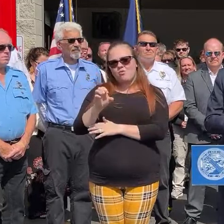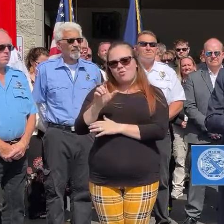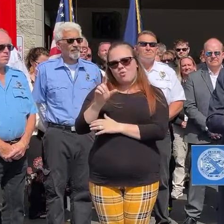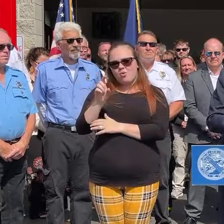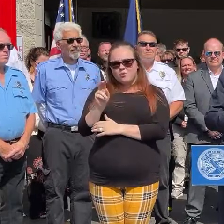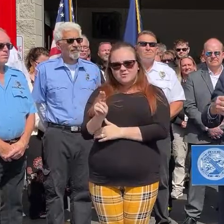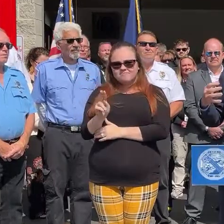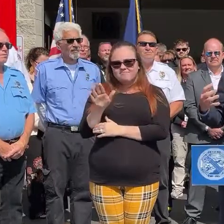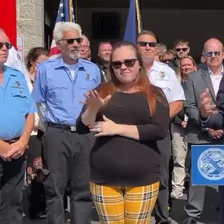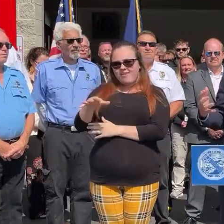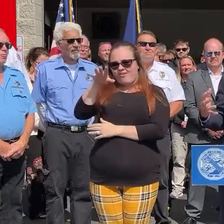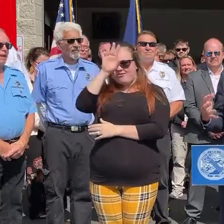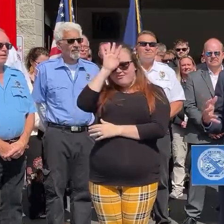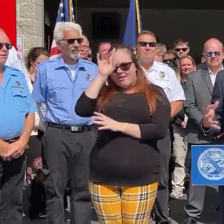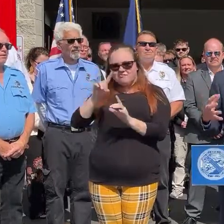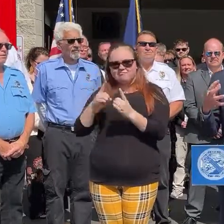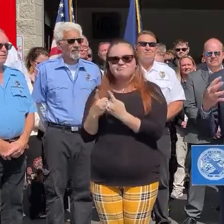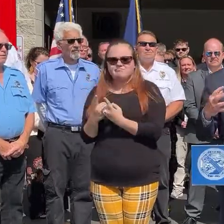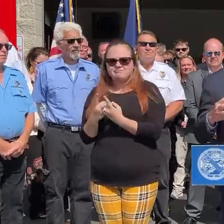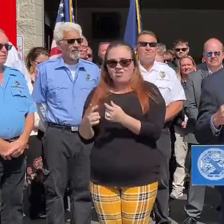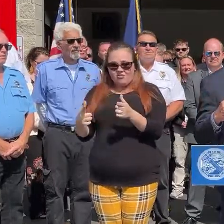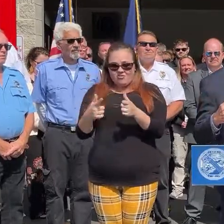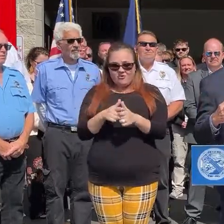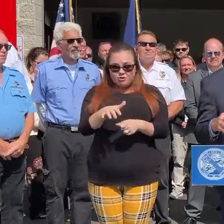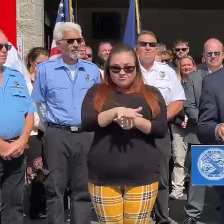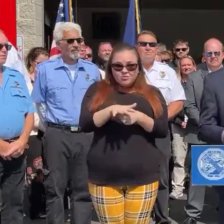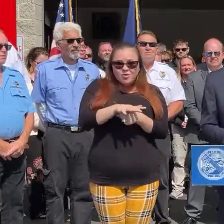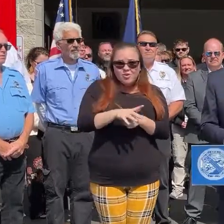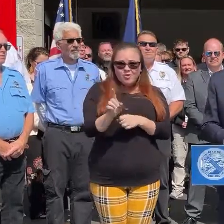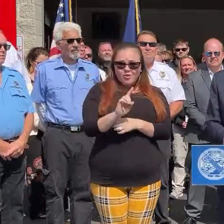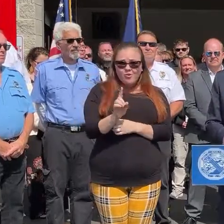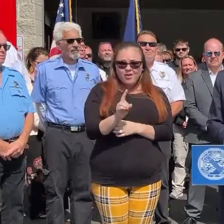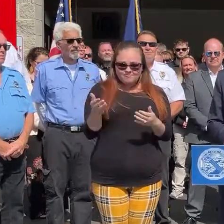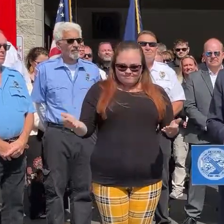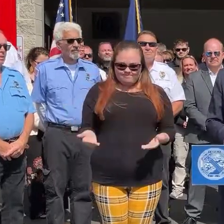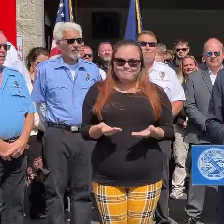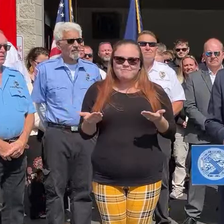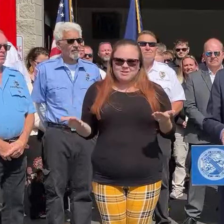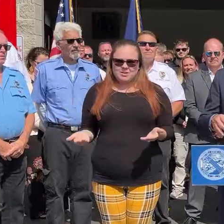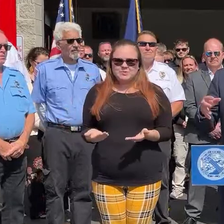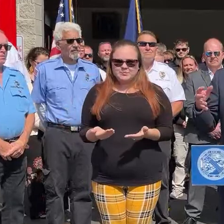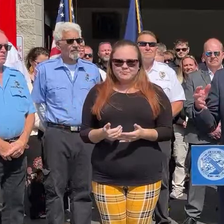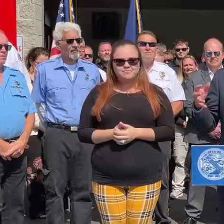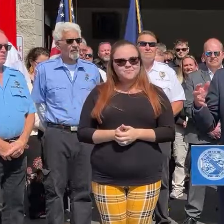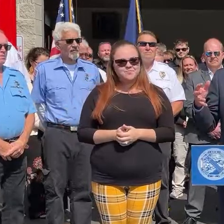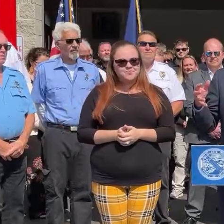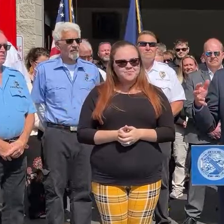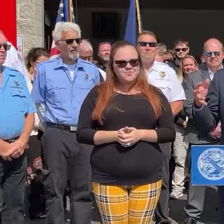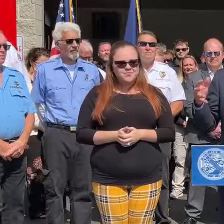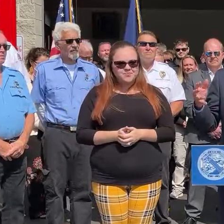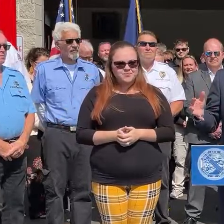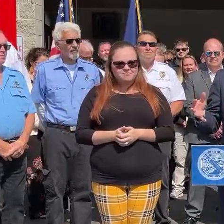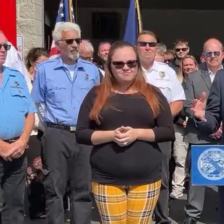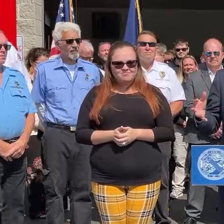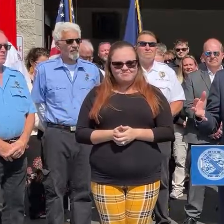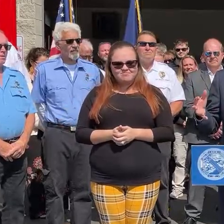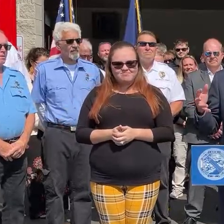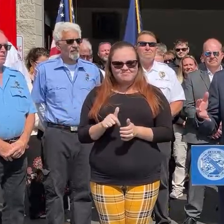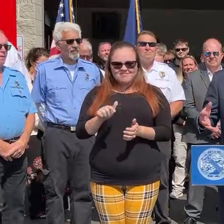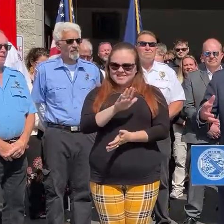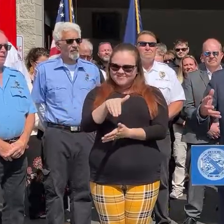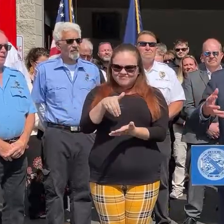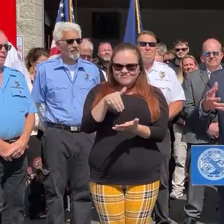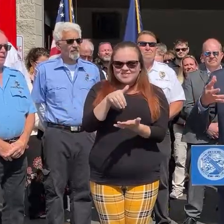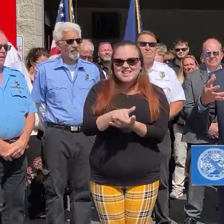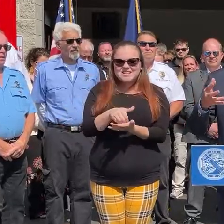District, because the first location that we're placing an ambulance is here, right in the center of what